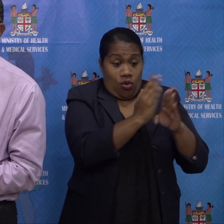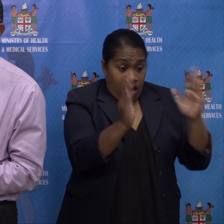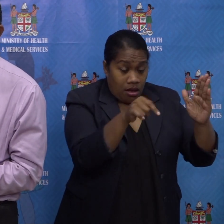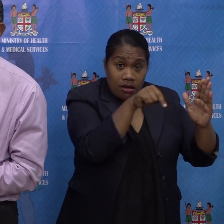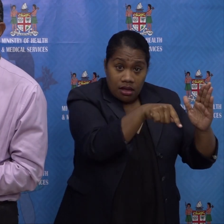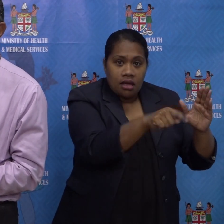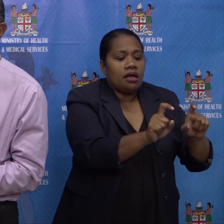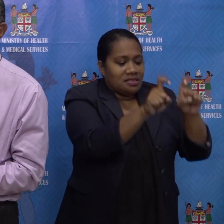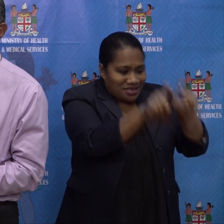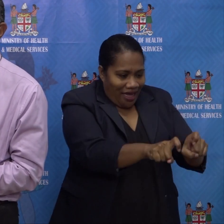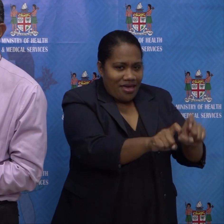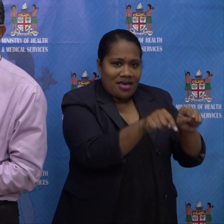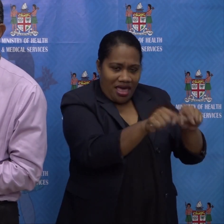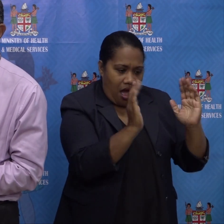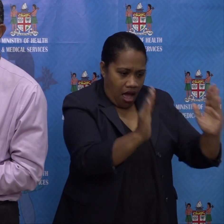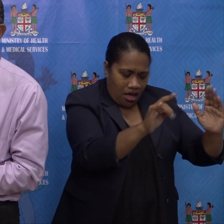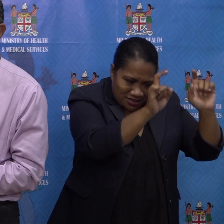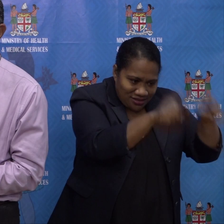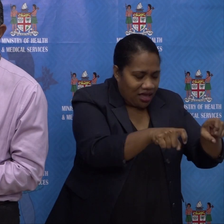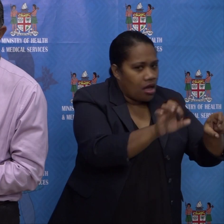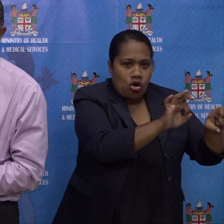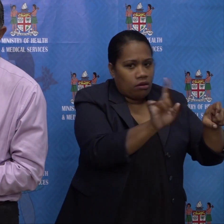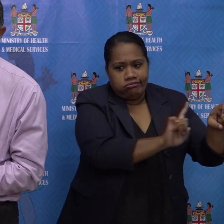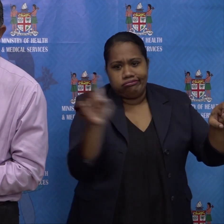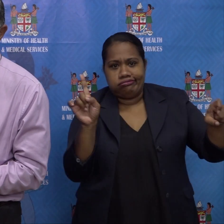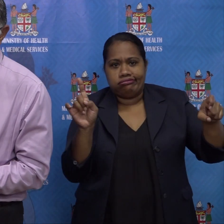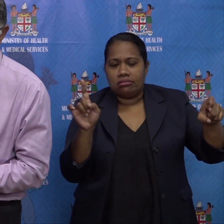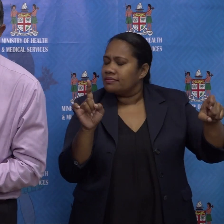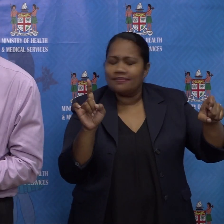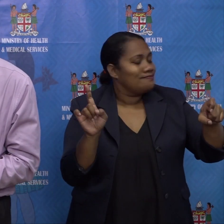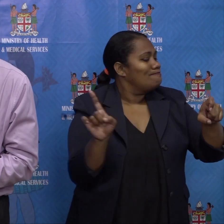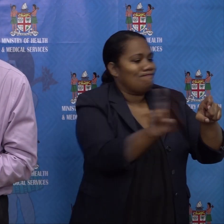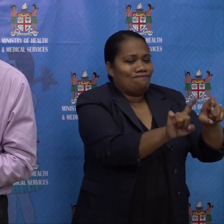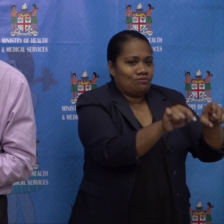stay in and around that ward. They don't go out of anywhere. Okay, good.